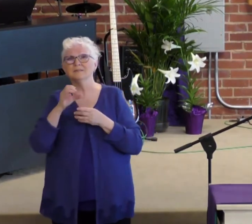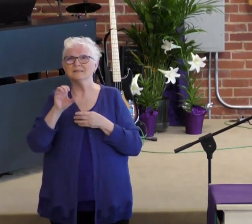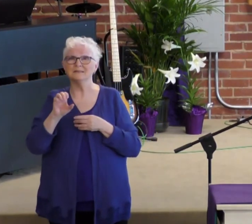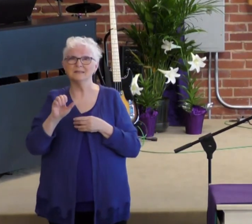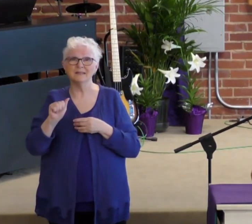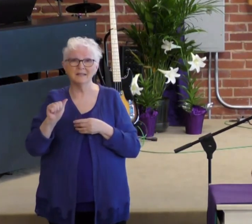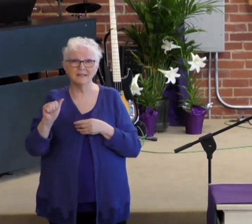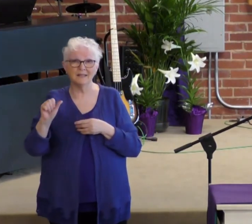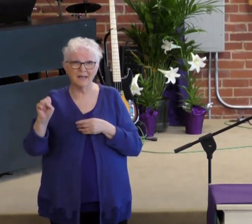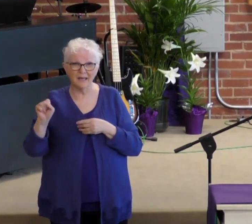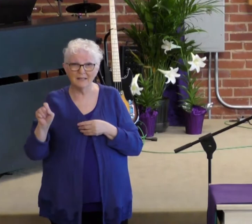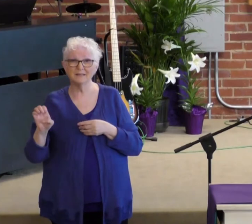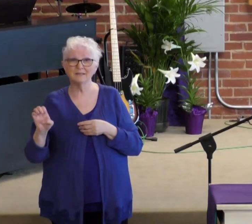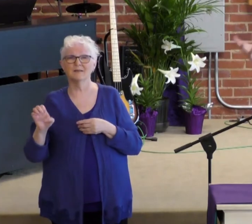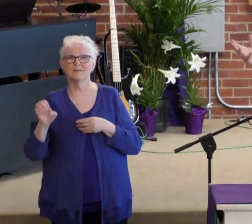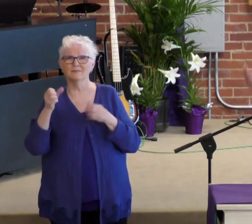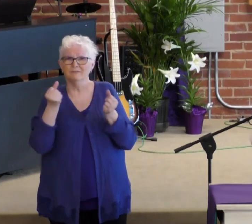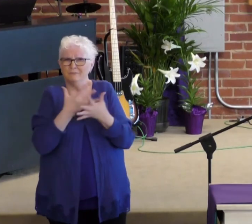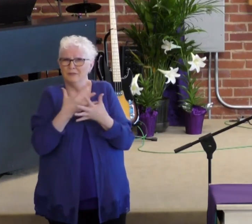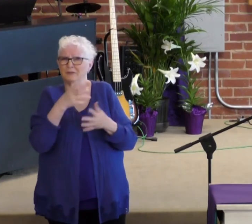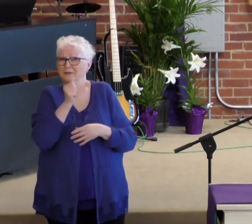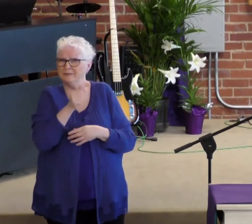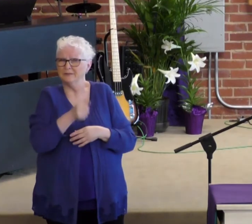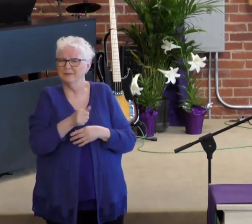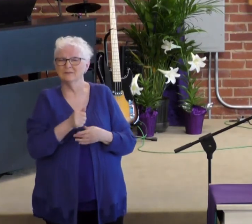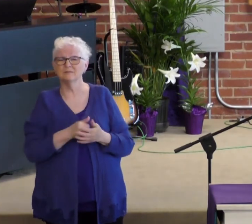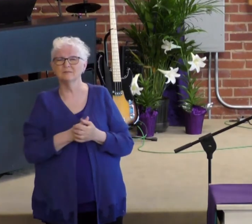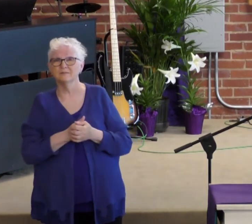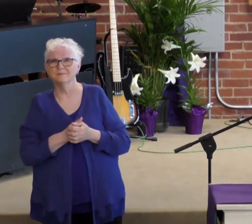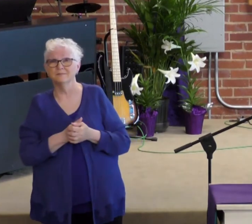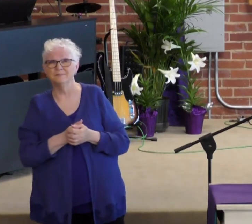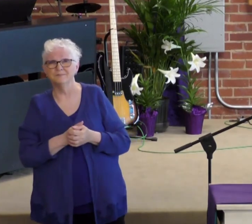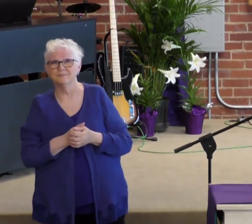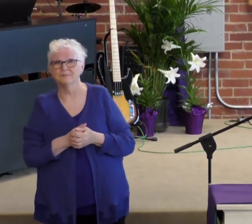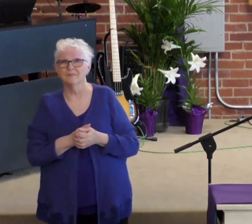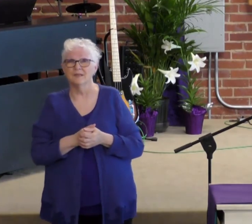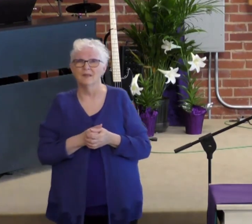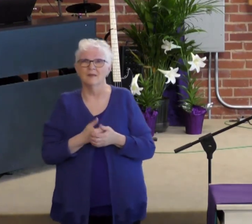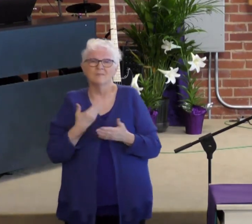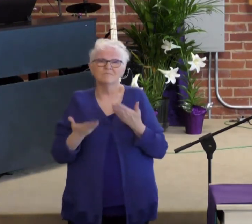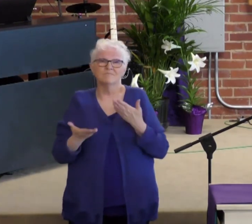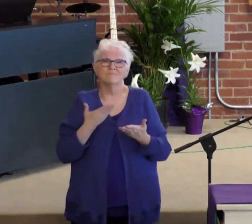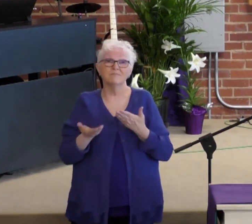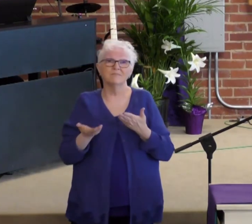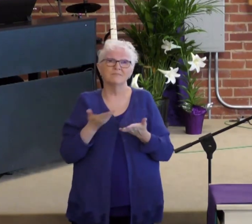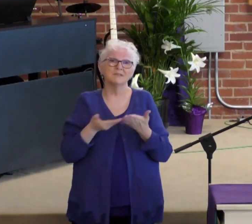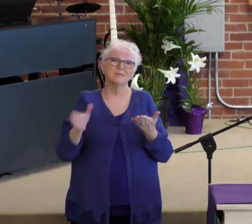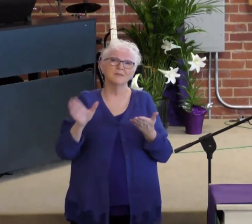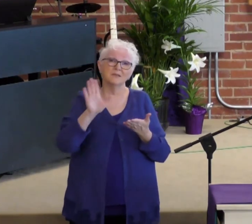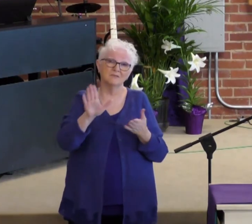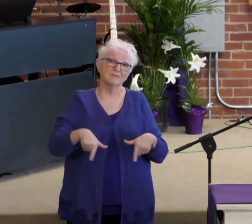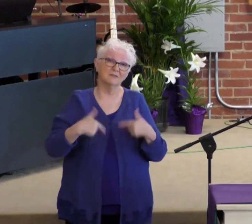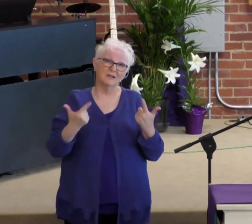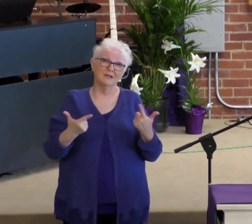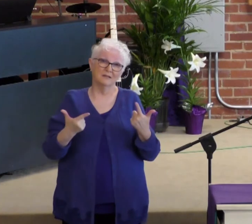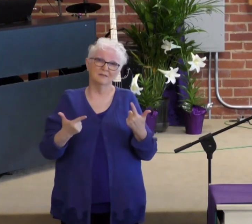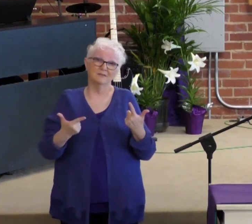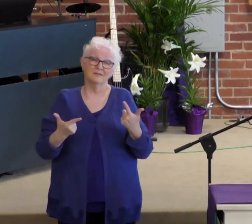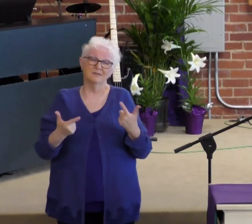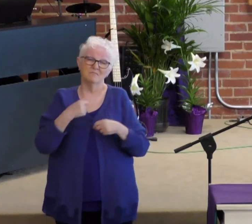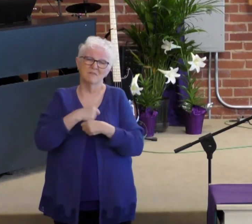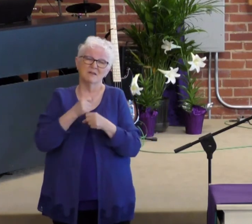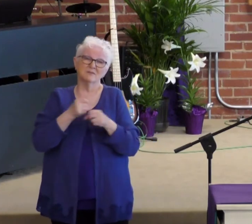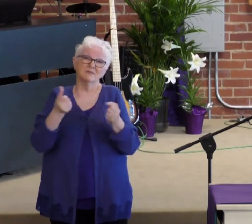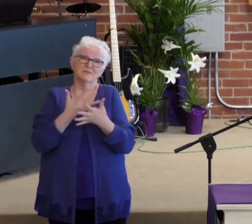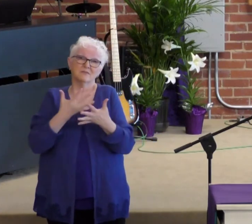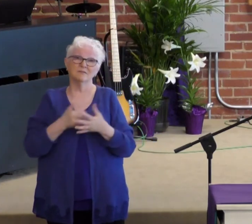that today, listening to these words. There may be something in your life that you're fearful about. You know, it